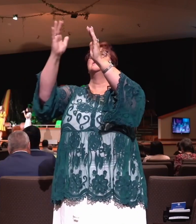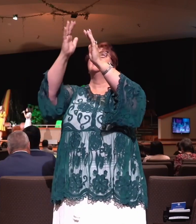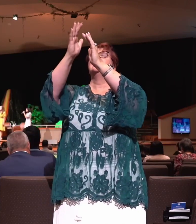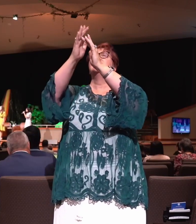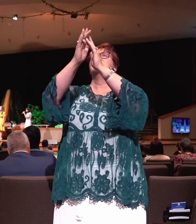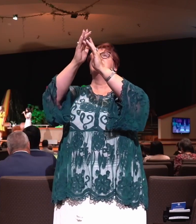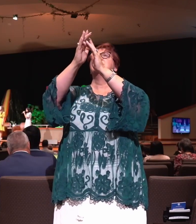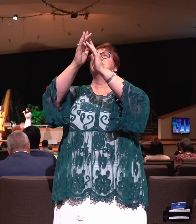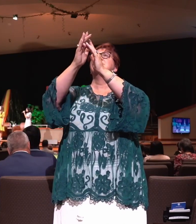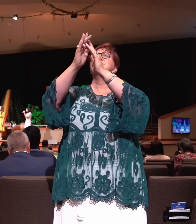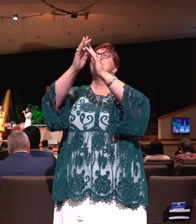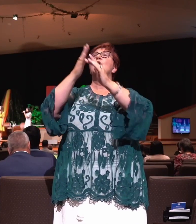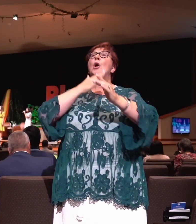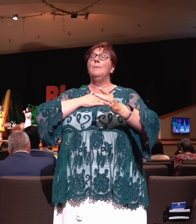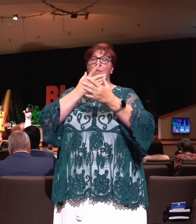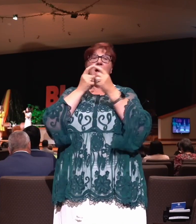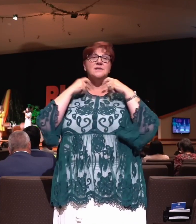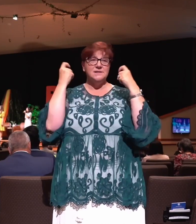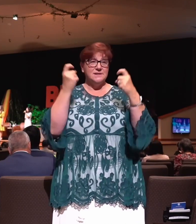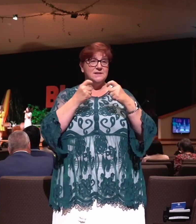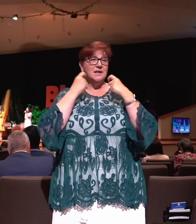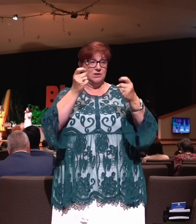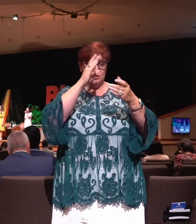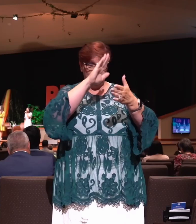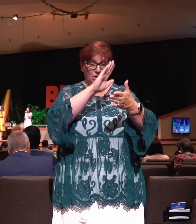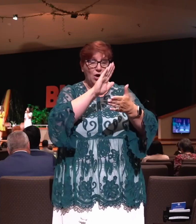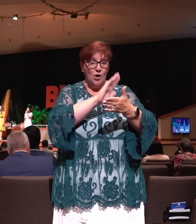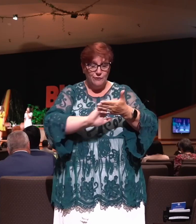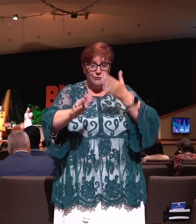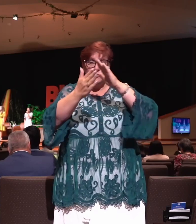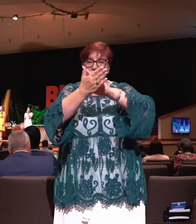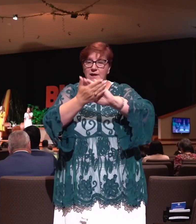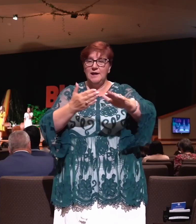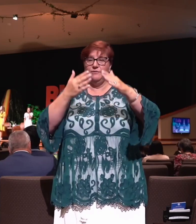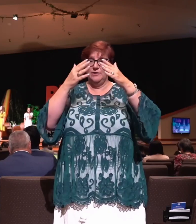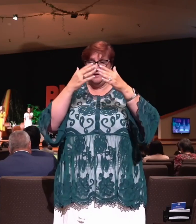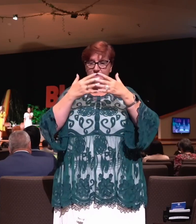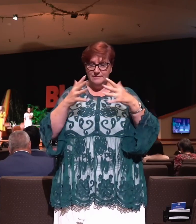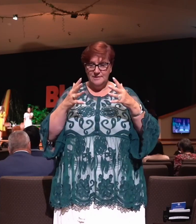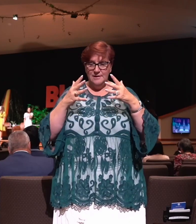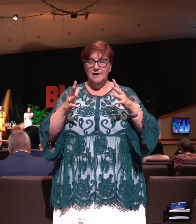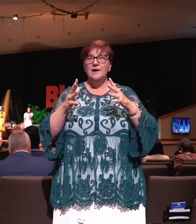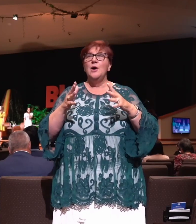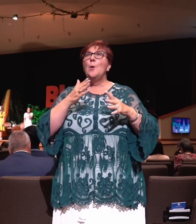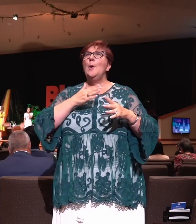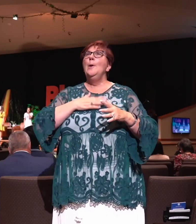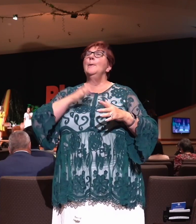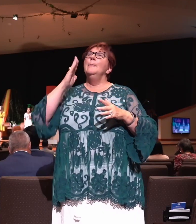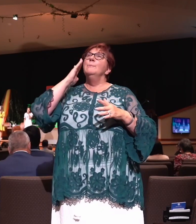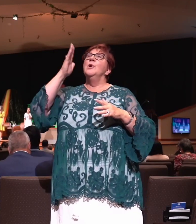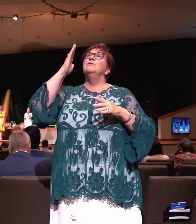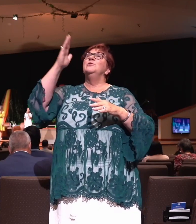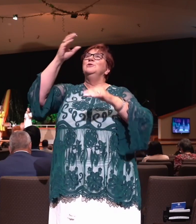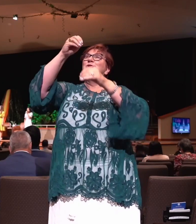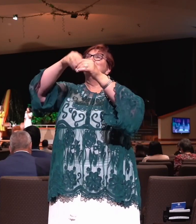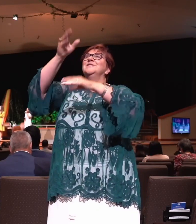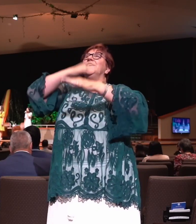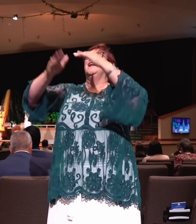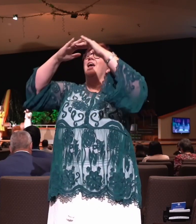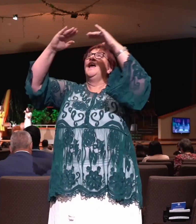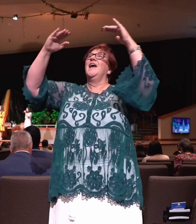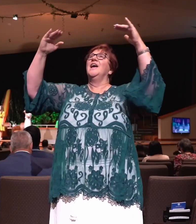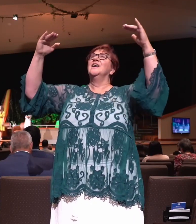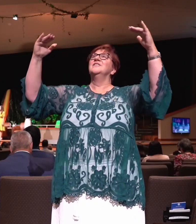Son. My sins are forgiven, my future is heaven.